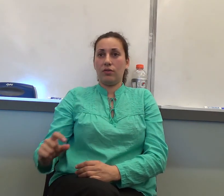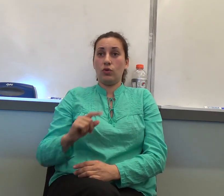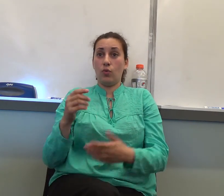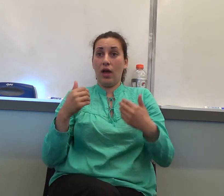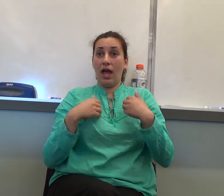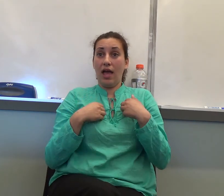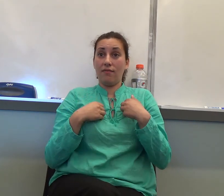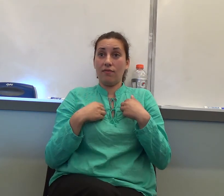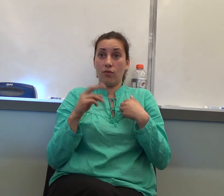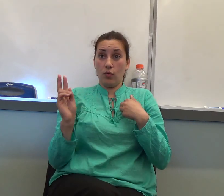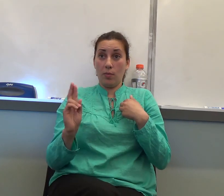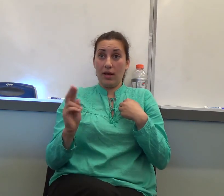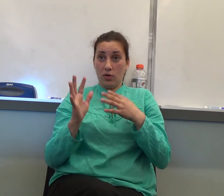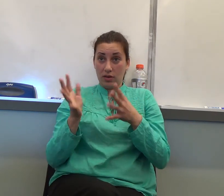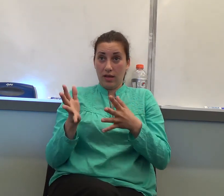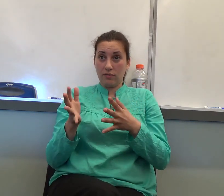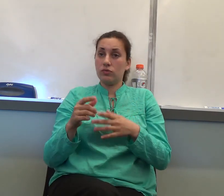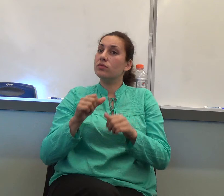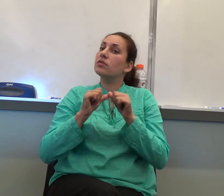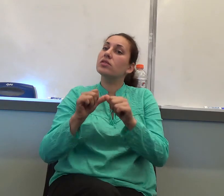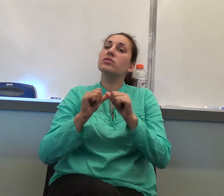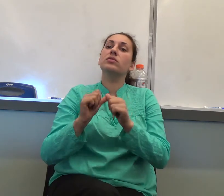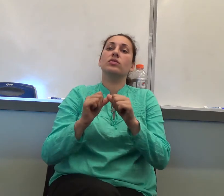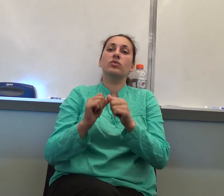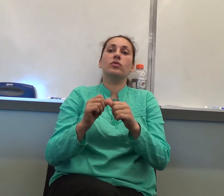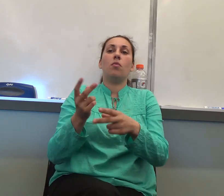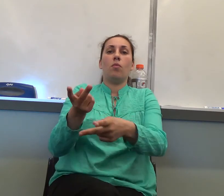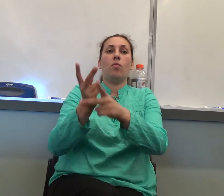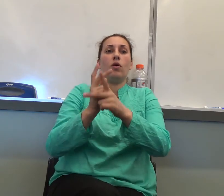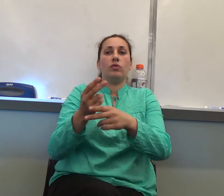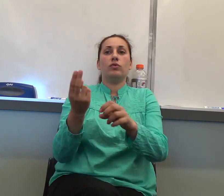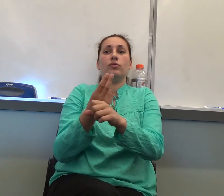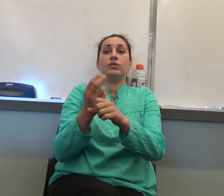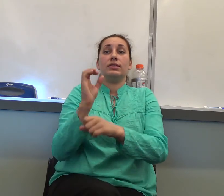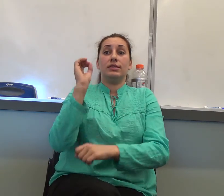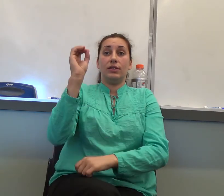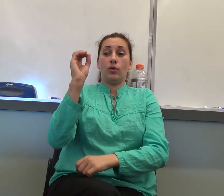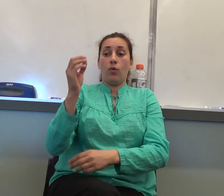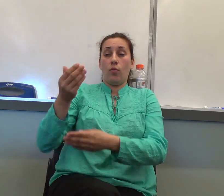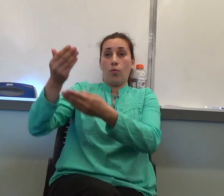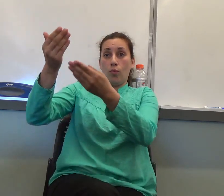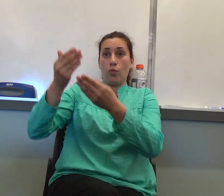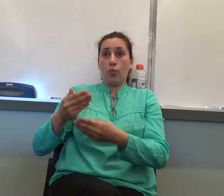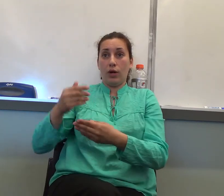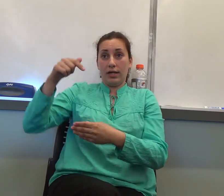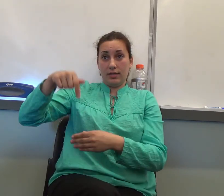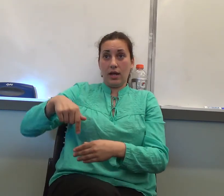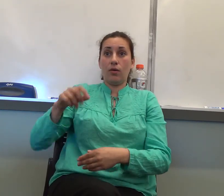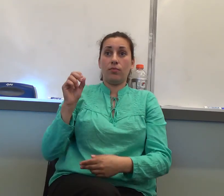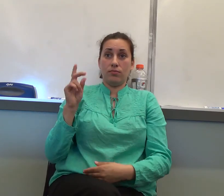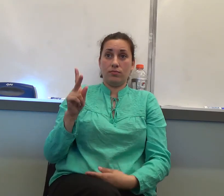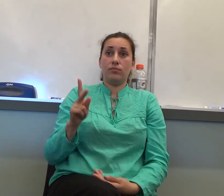down zeros. Okay? 30 into 20 Can do. No. doesn't go in, does